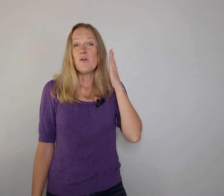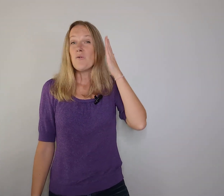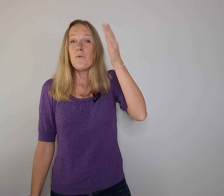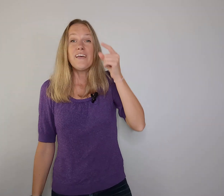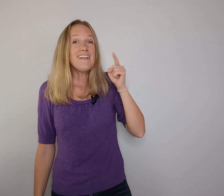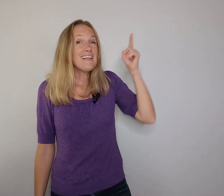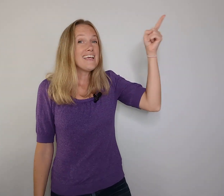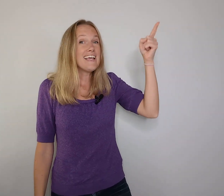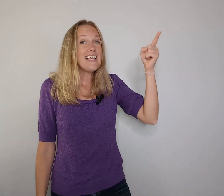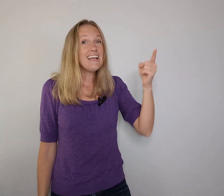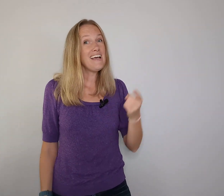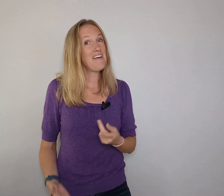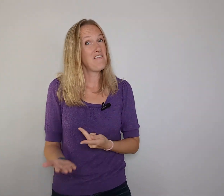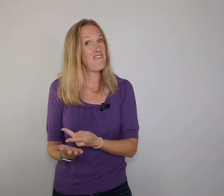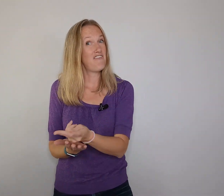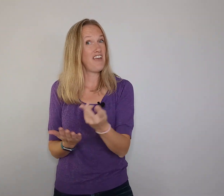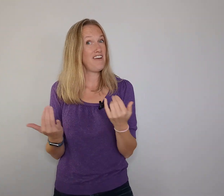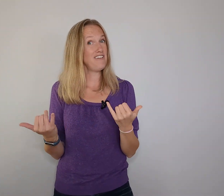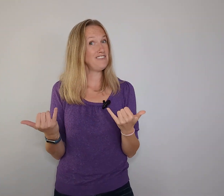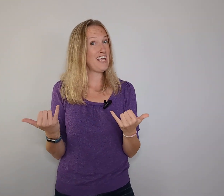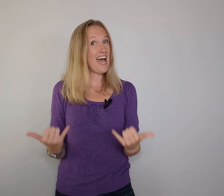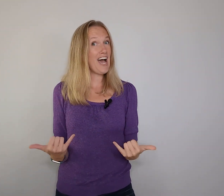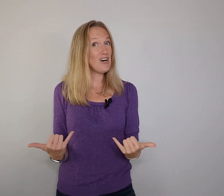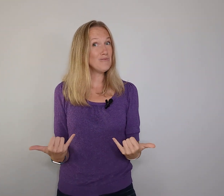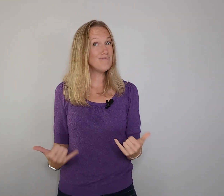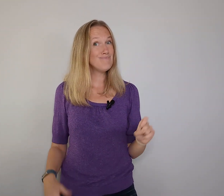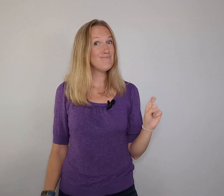So will he fail now?